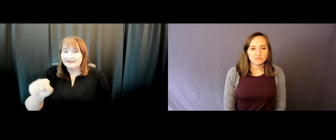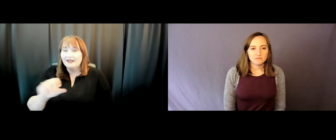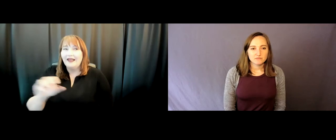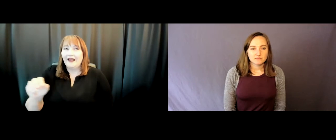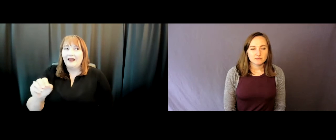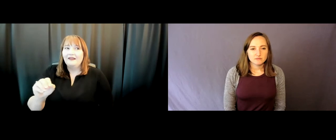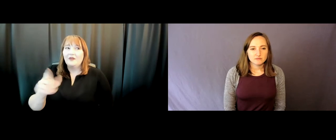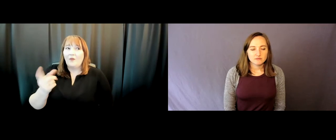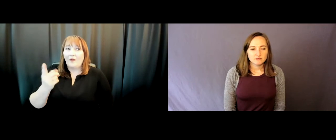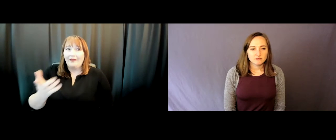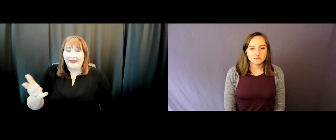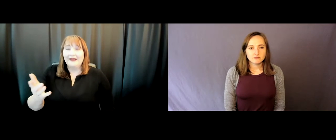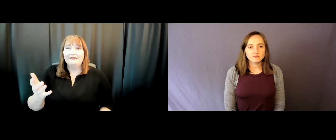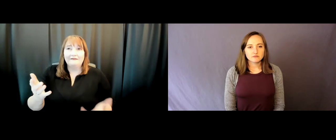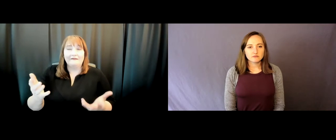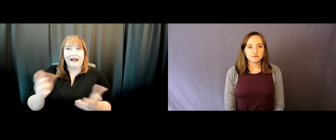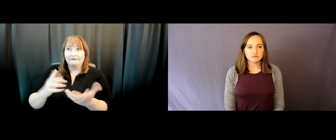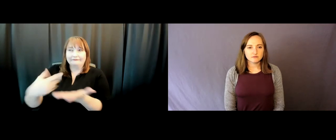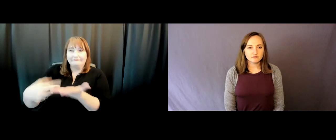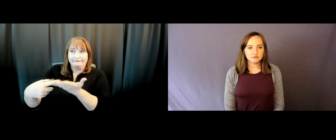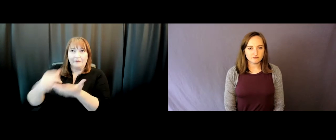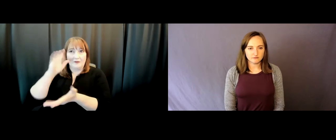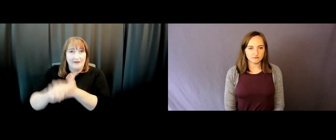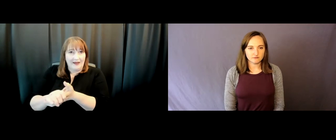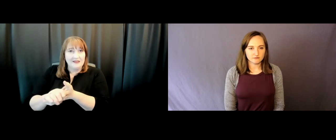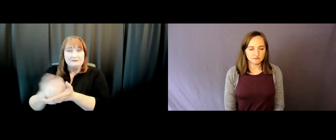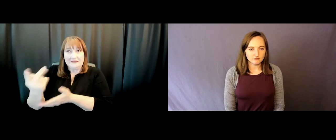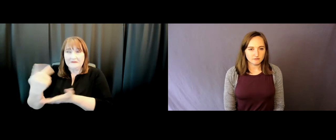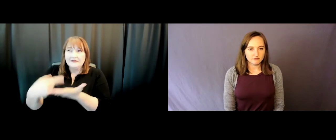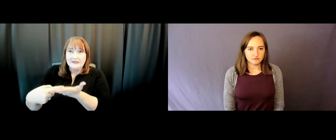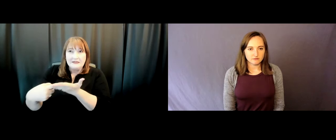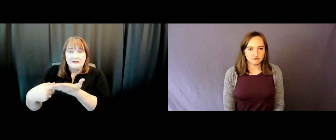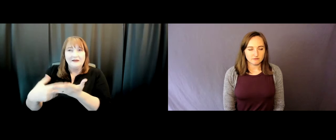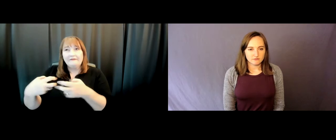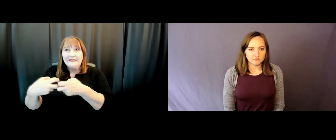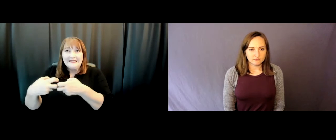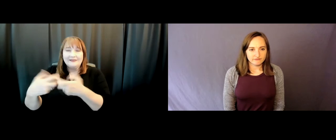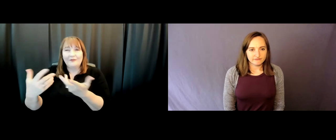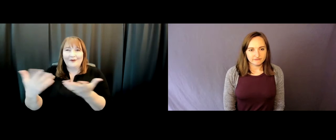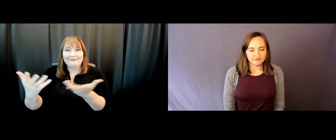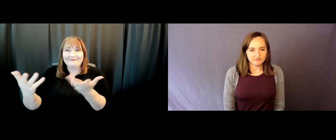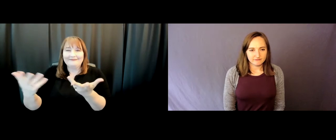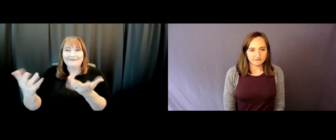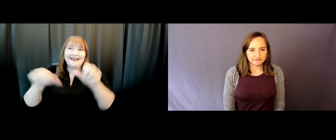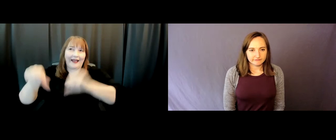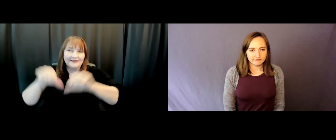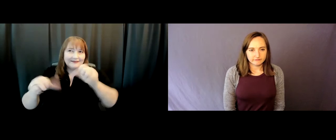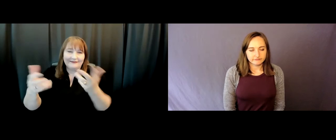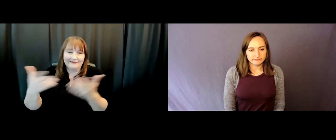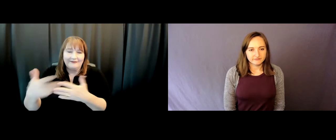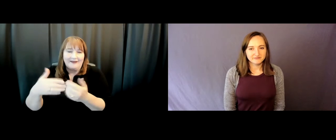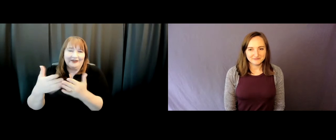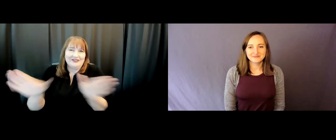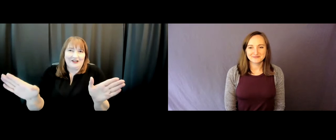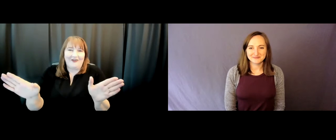I've actually talked about with my husband is, in physics, I think it's physics, science in general.